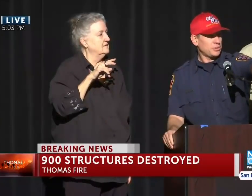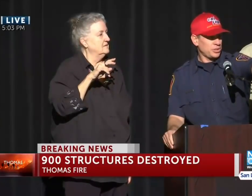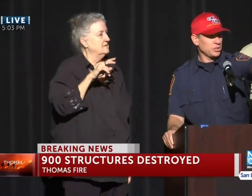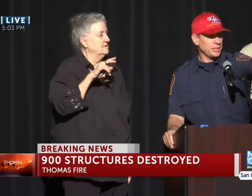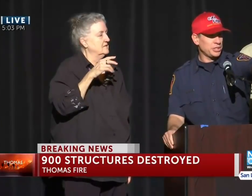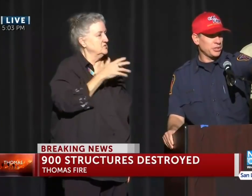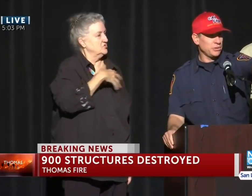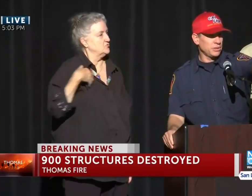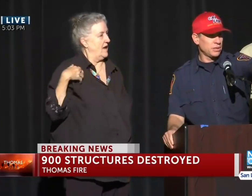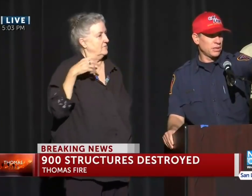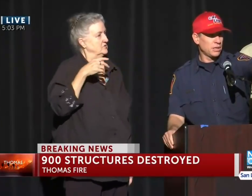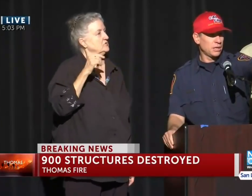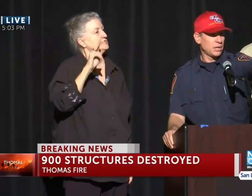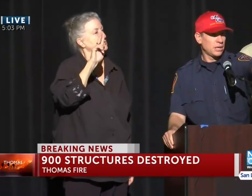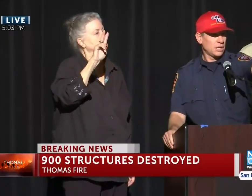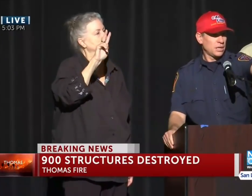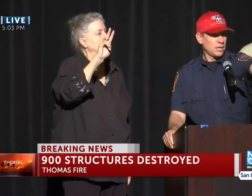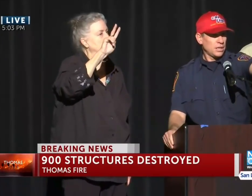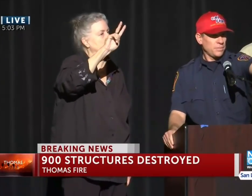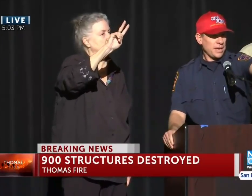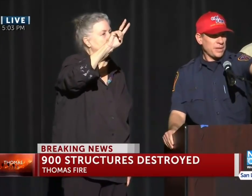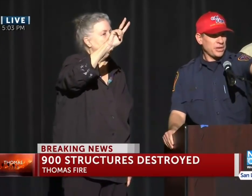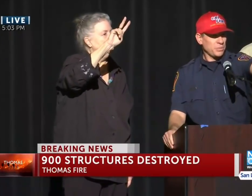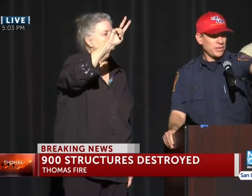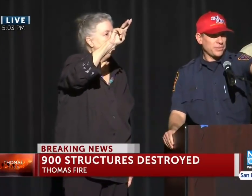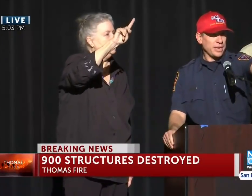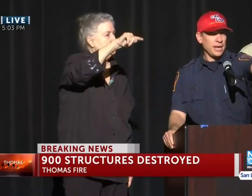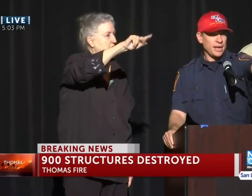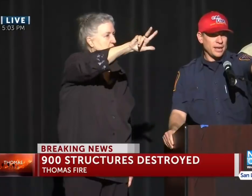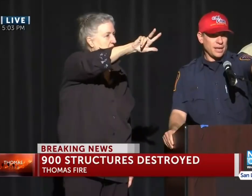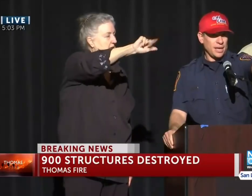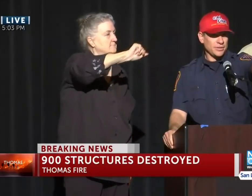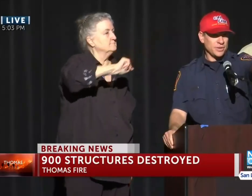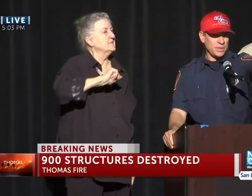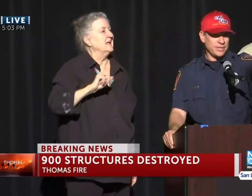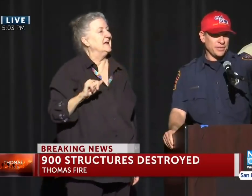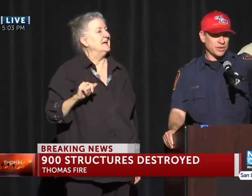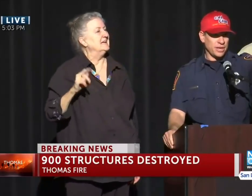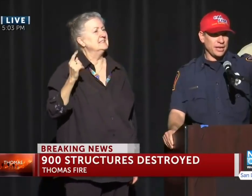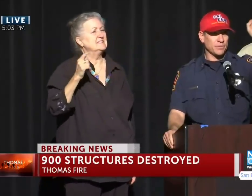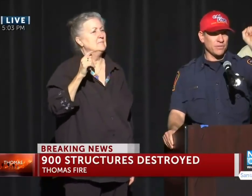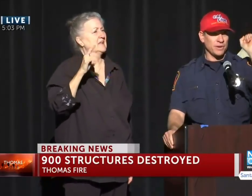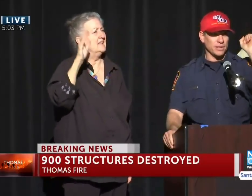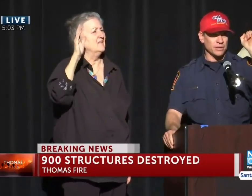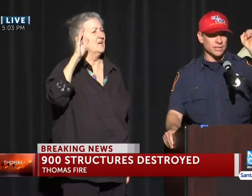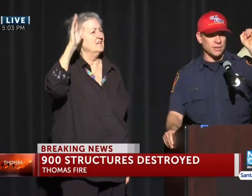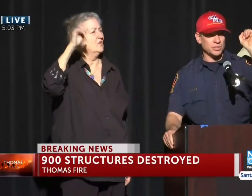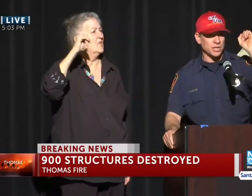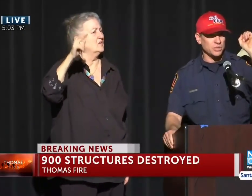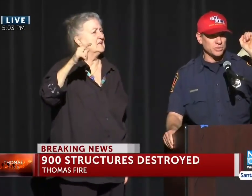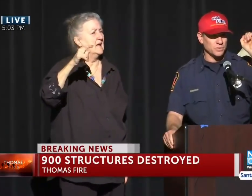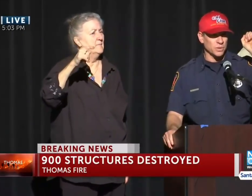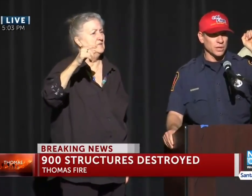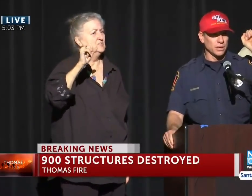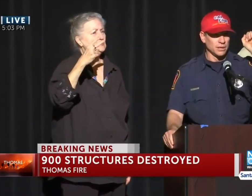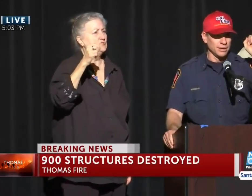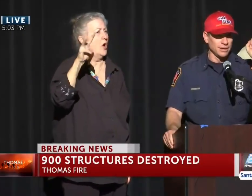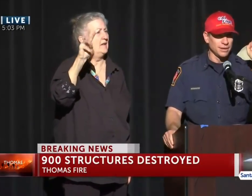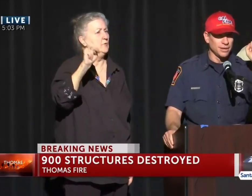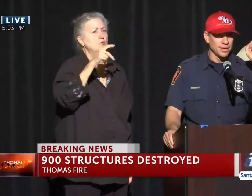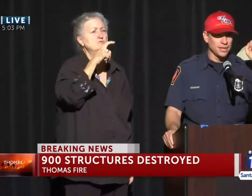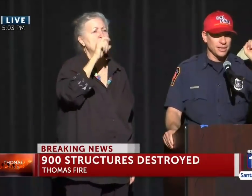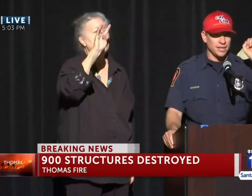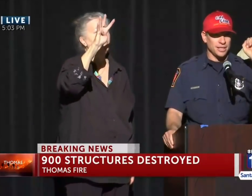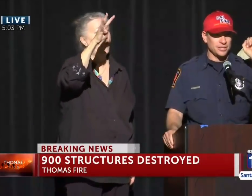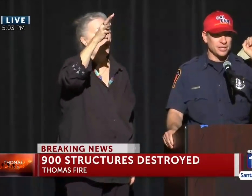Sir in the striped shirt, you'll be 2. Ma'am there, you'll be 3. And somebody's had their hand for a very long time. Sean, who is 4?